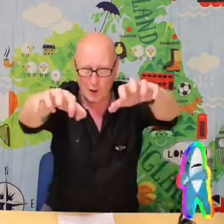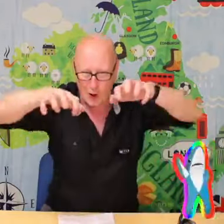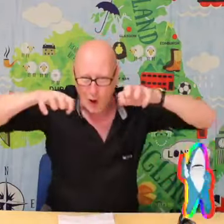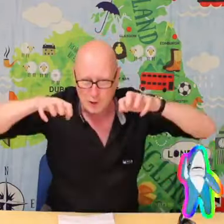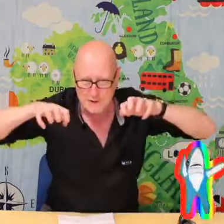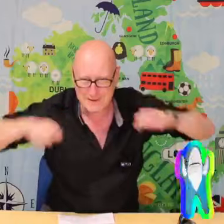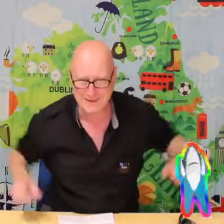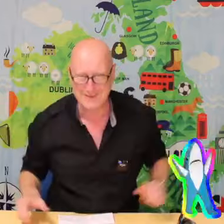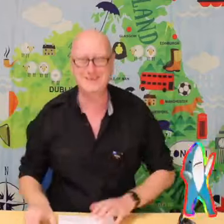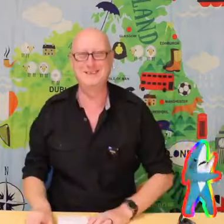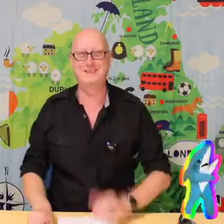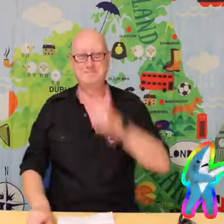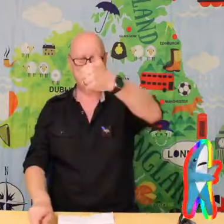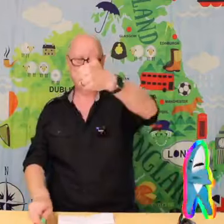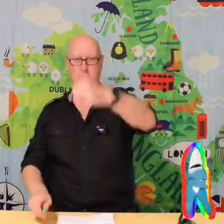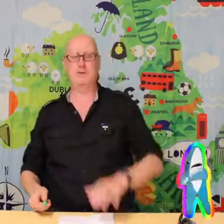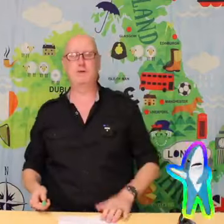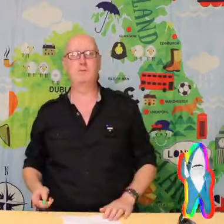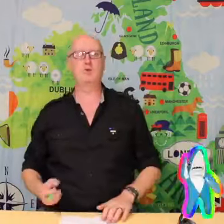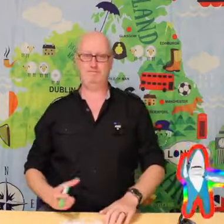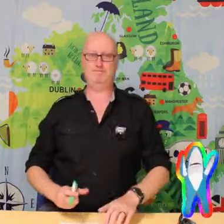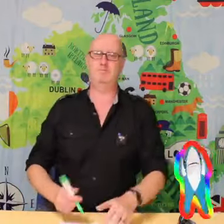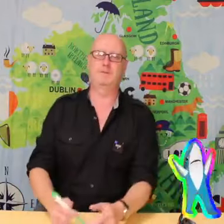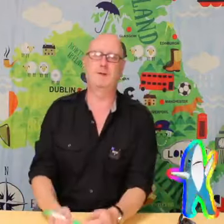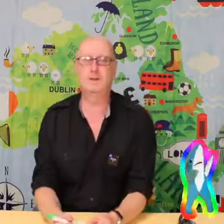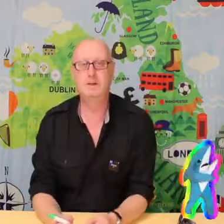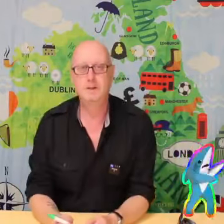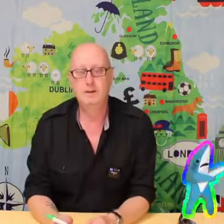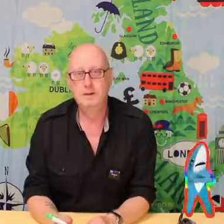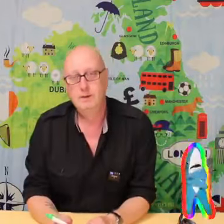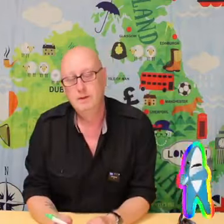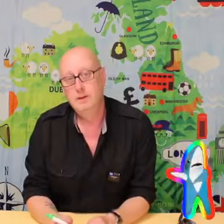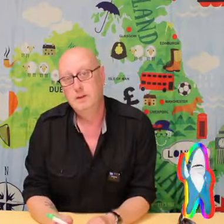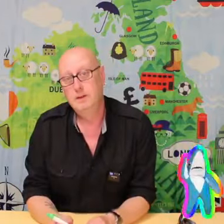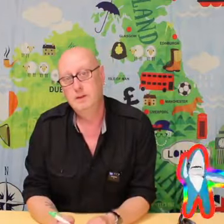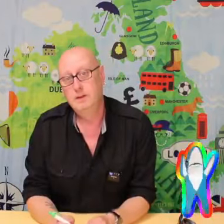hawk. Good to have you on board. And then we've got Kaylee.